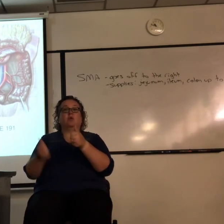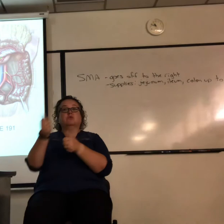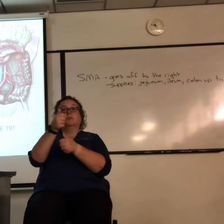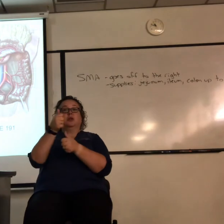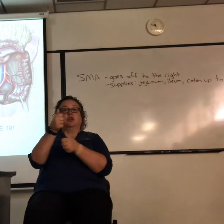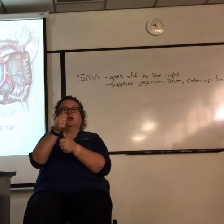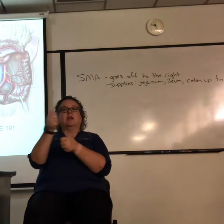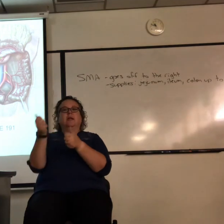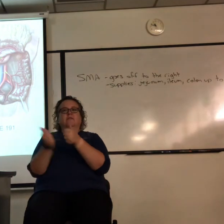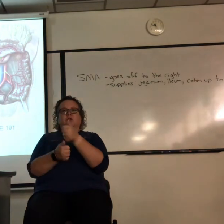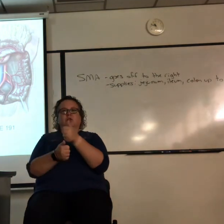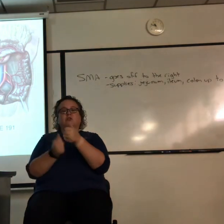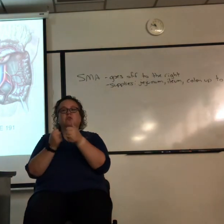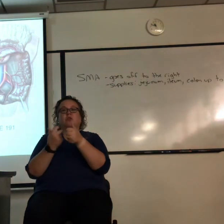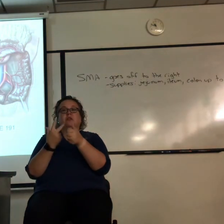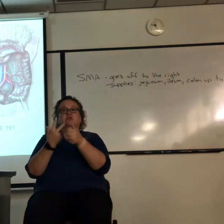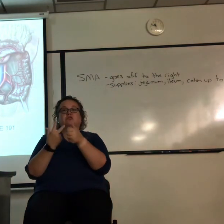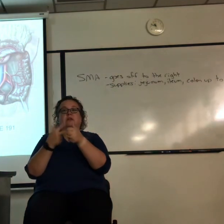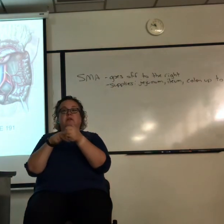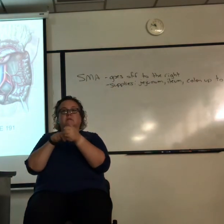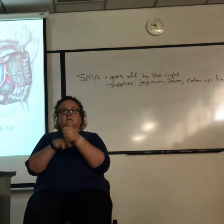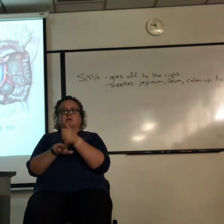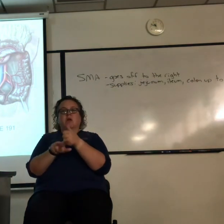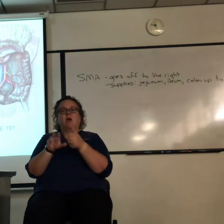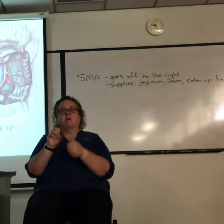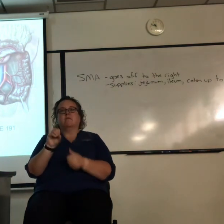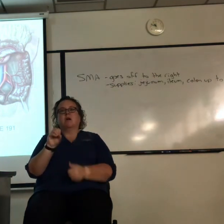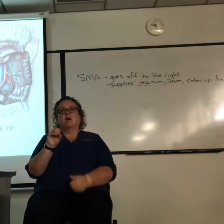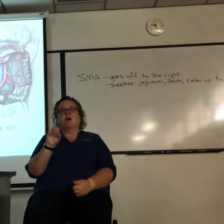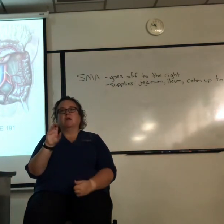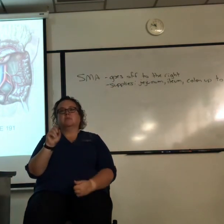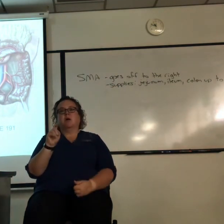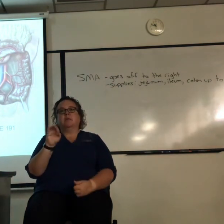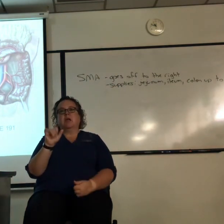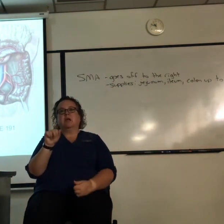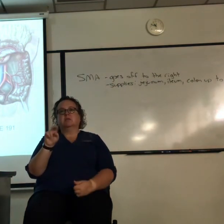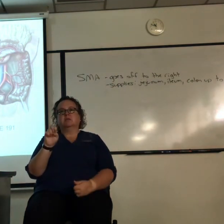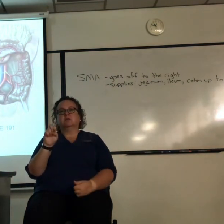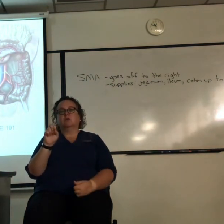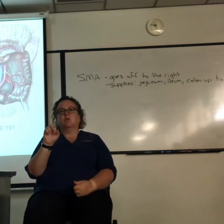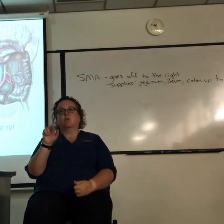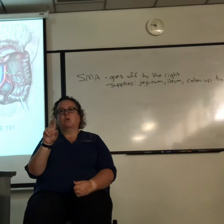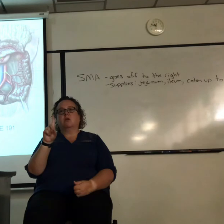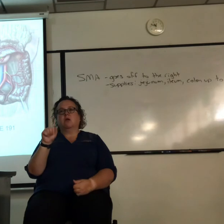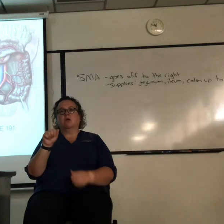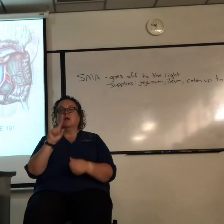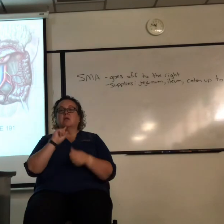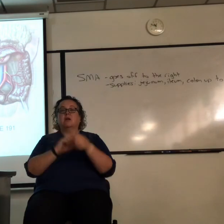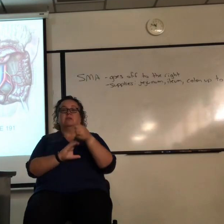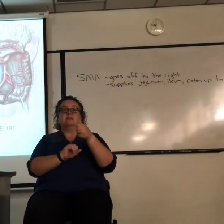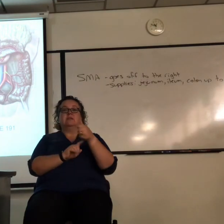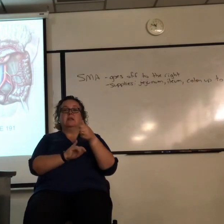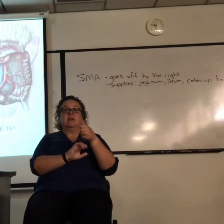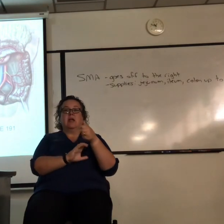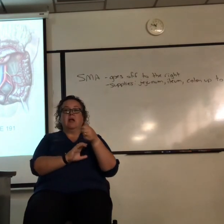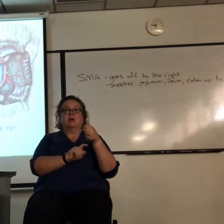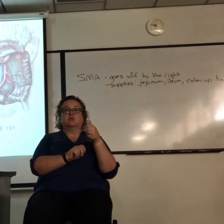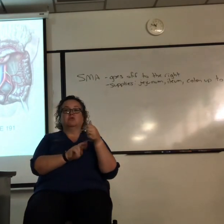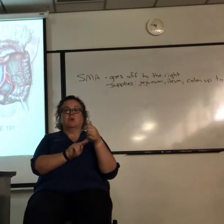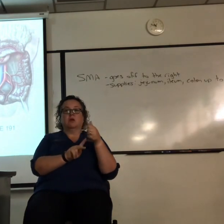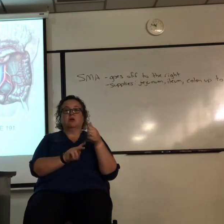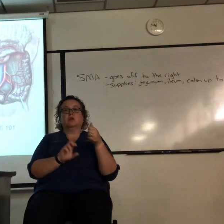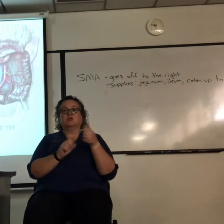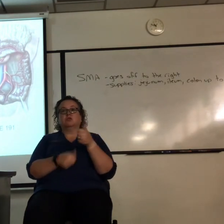So these three single branches off abdominate aorta from top to bottom are celiac trunk, superior mesenteric